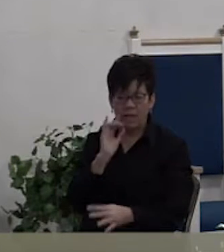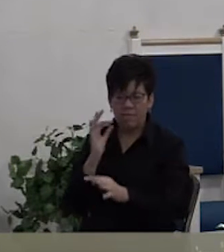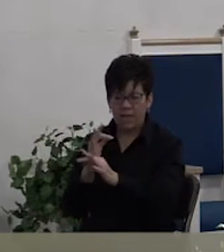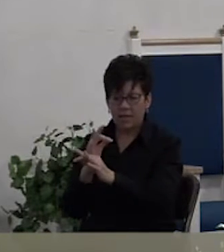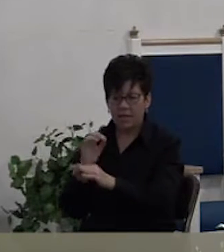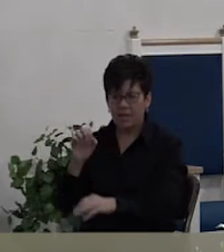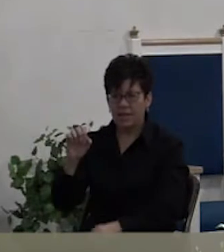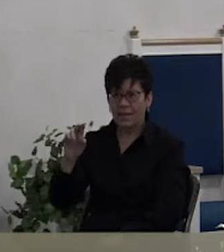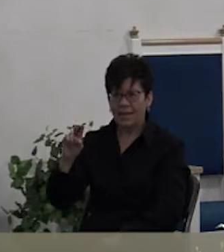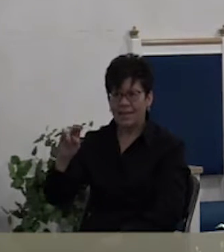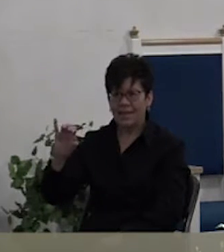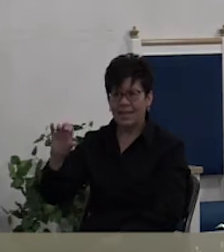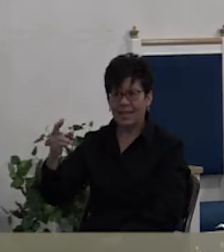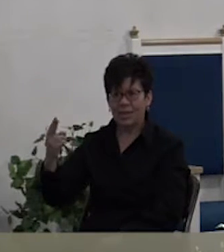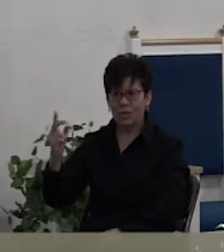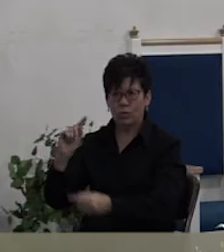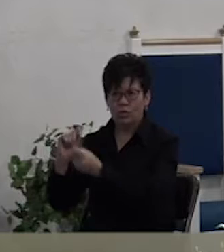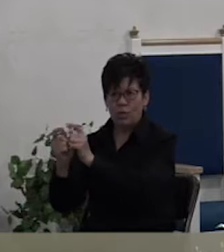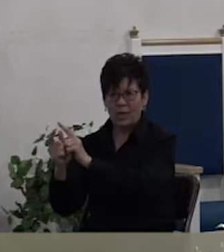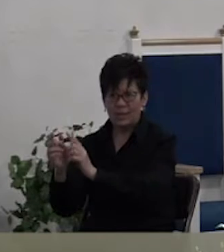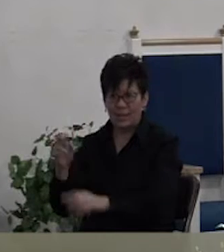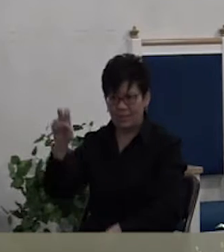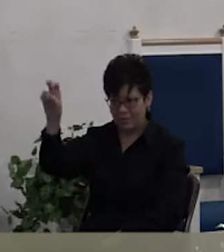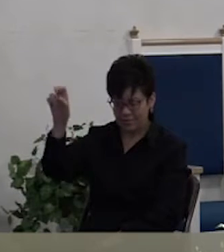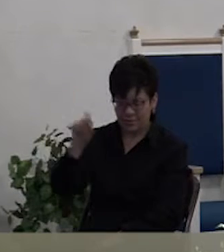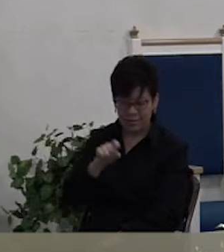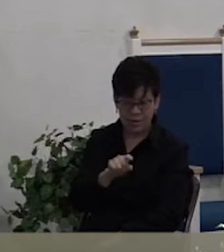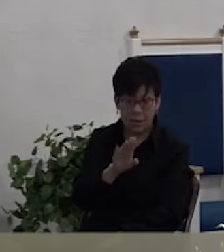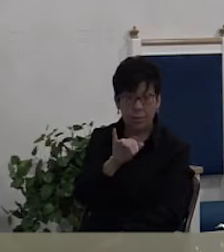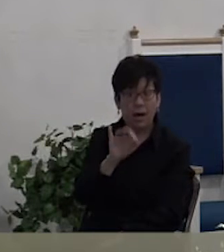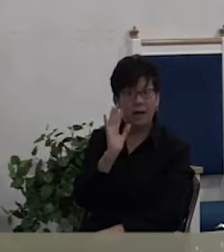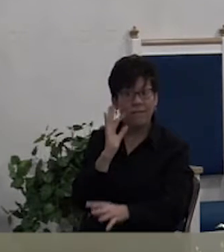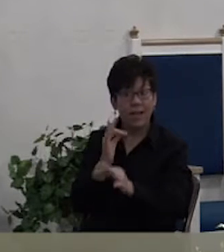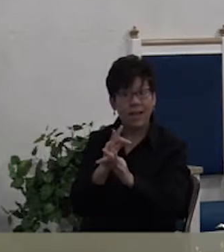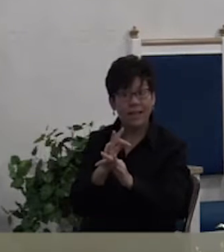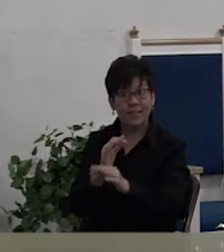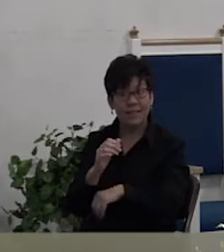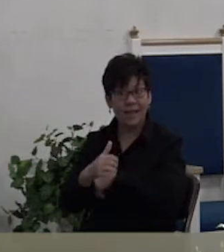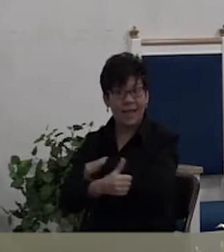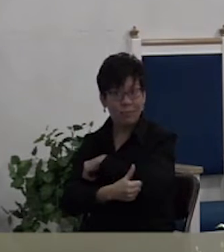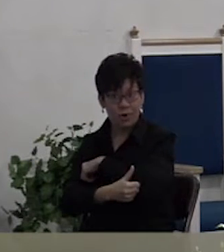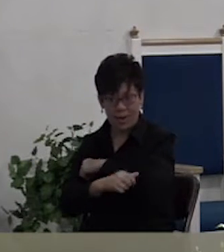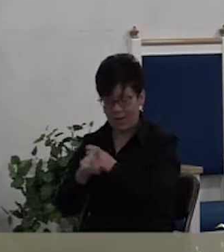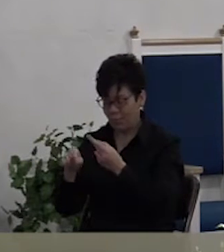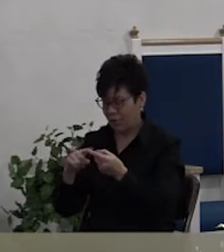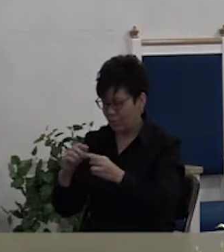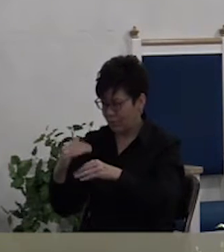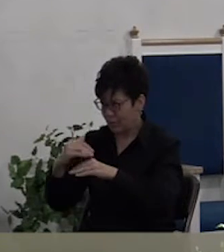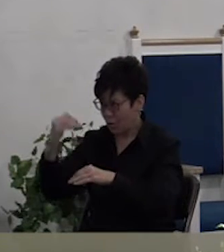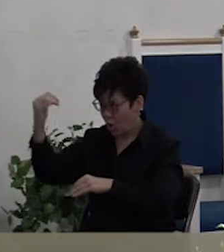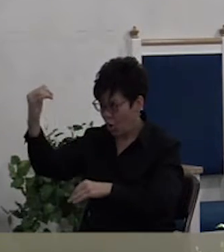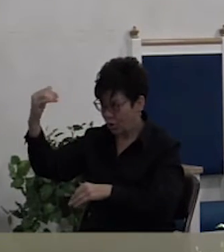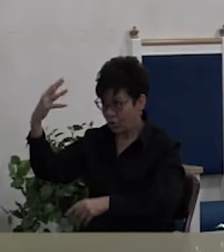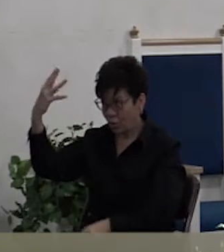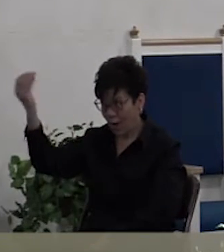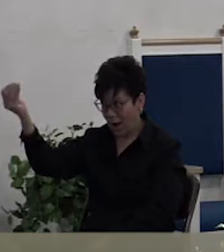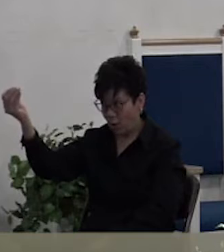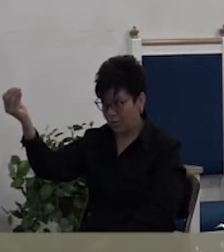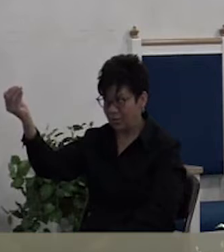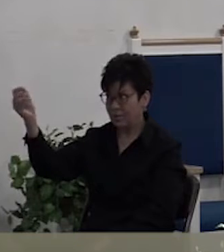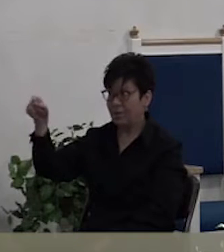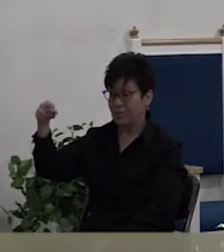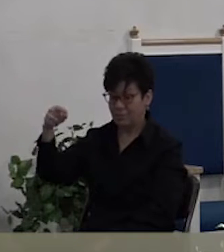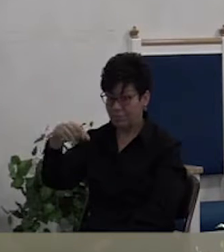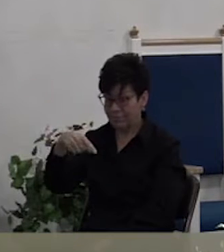By faith, Noah was warned. By faith, Abraham, when he was called to go out,